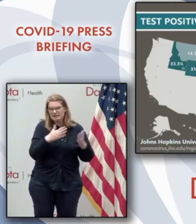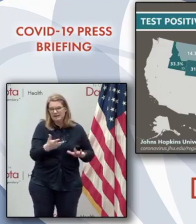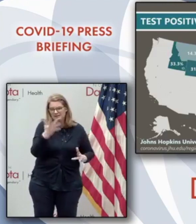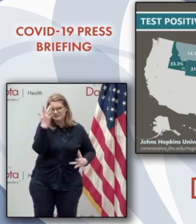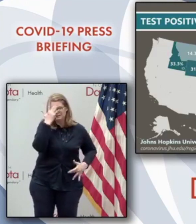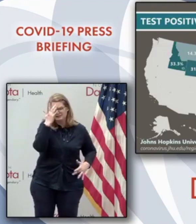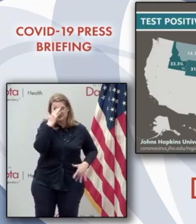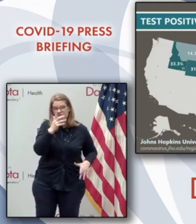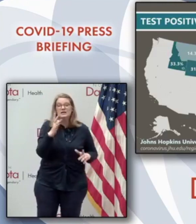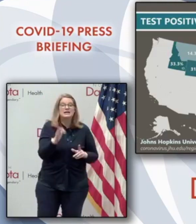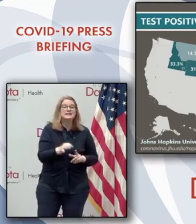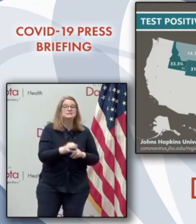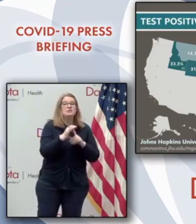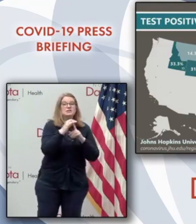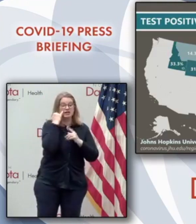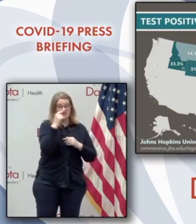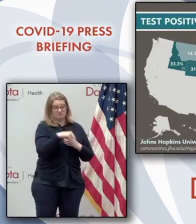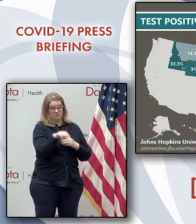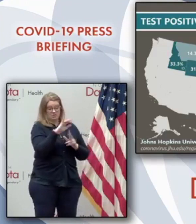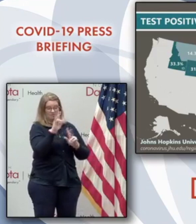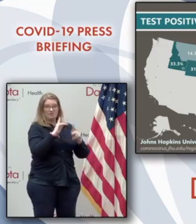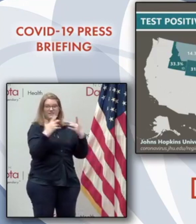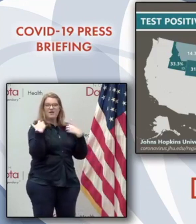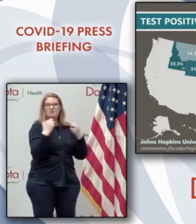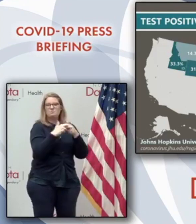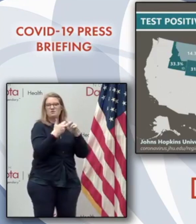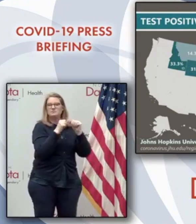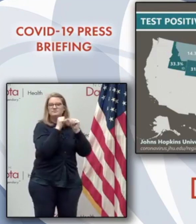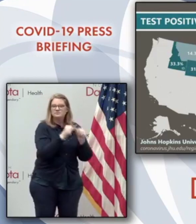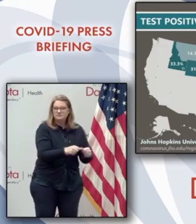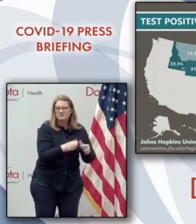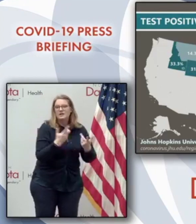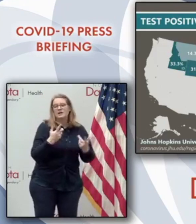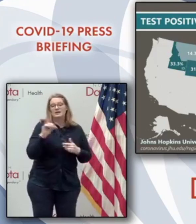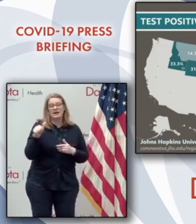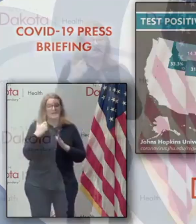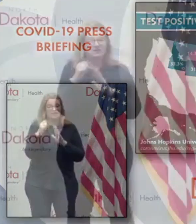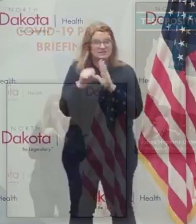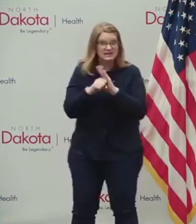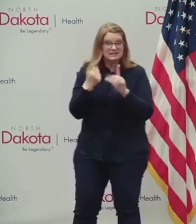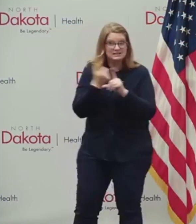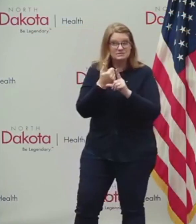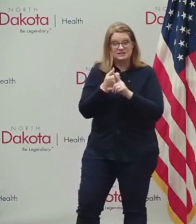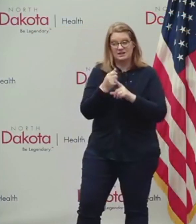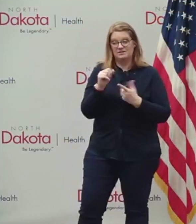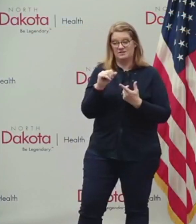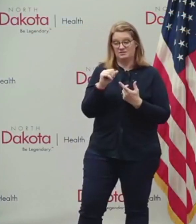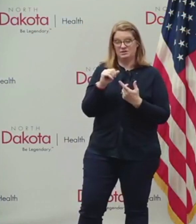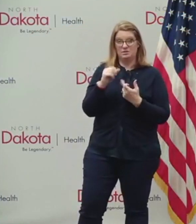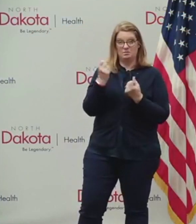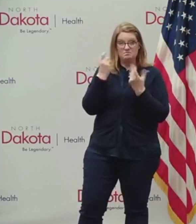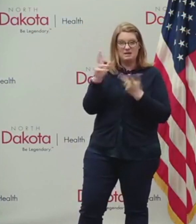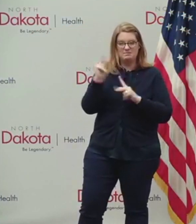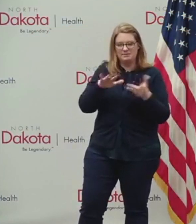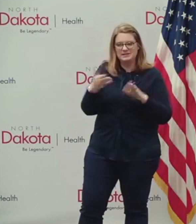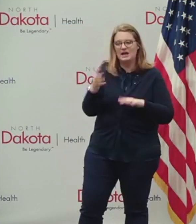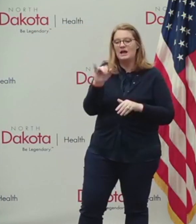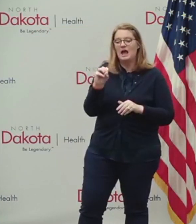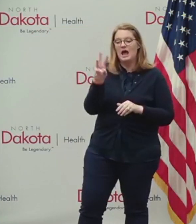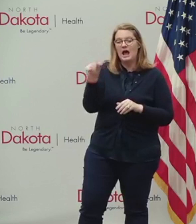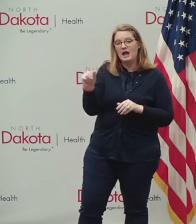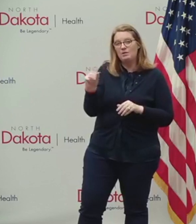in our region, there was other states that set daily records for deaths on Wednesday: Iowa, Minnesota, and Montana,